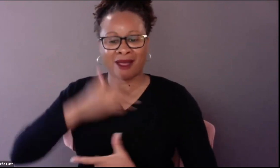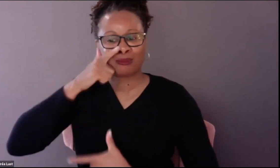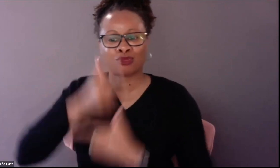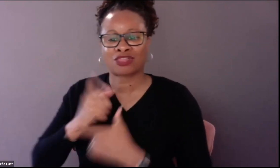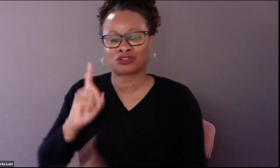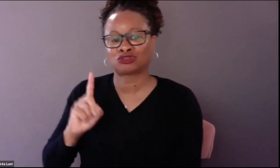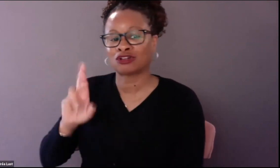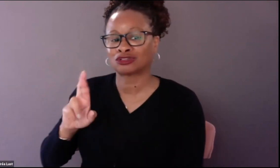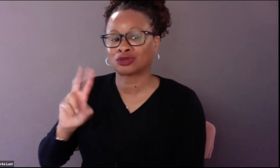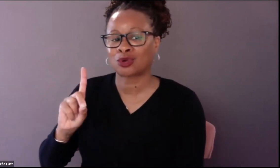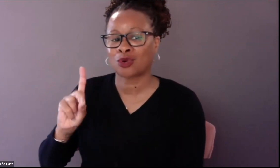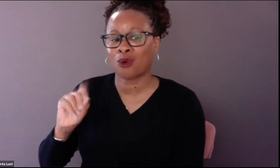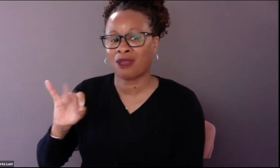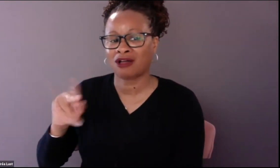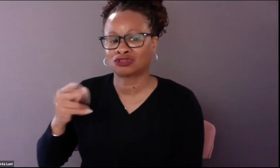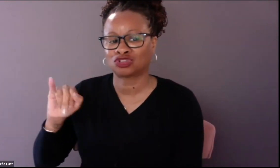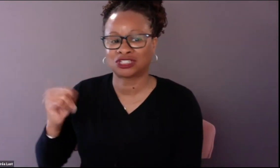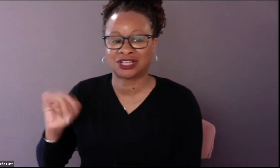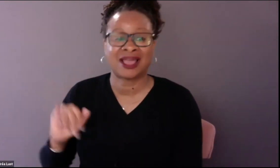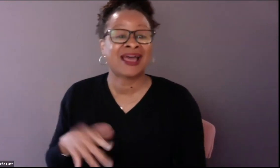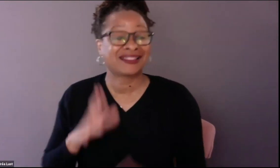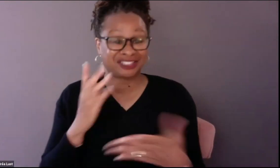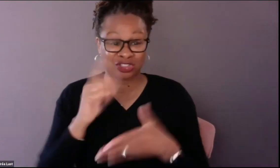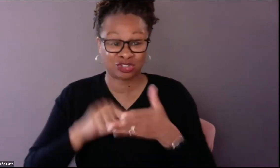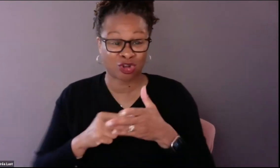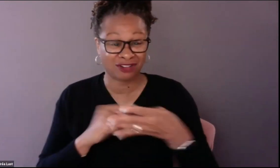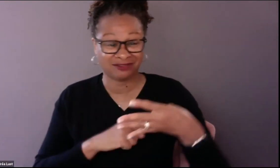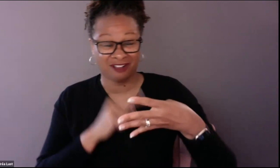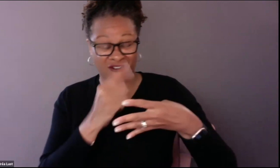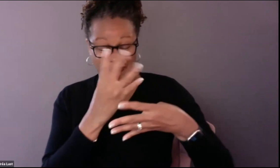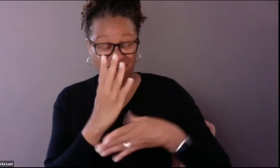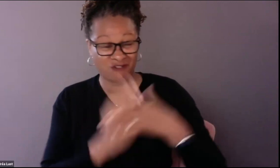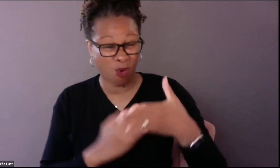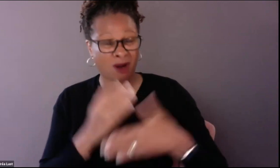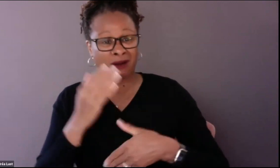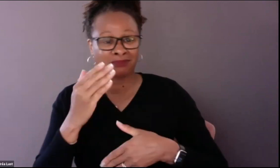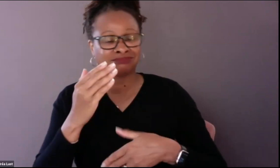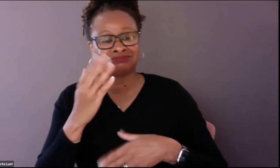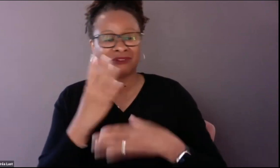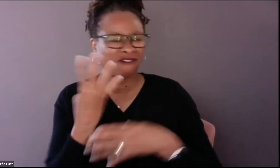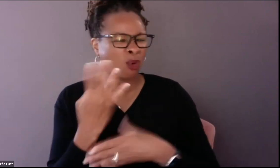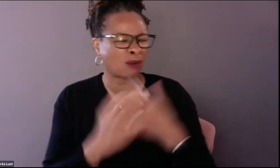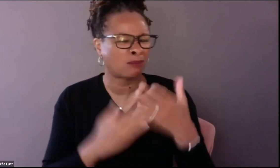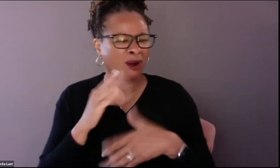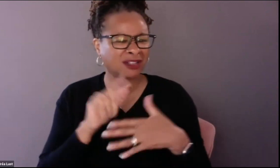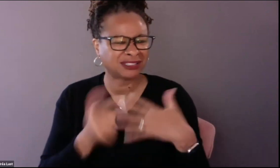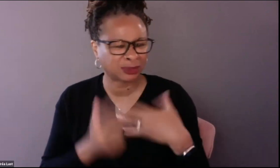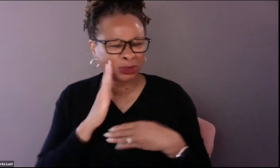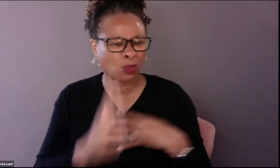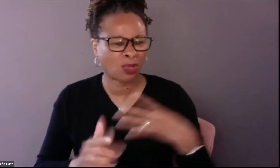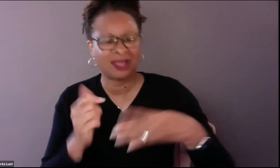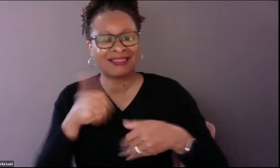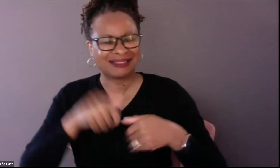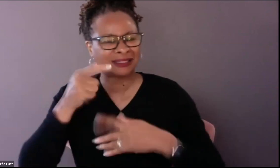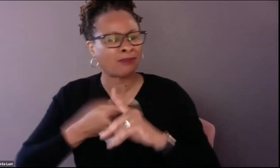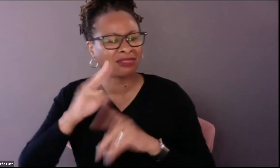is the start of a 4-part series. Every Friday in May, we'll go into different topics related to community mobility rituals. So thank